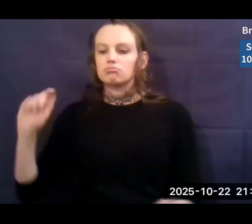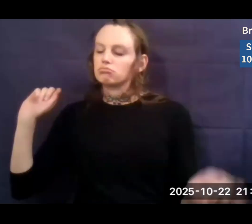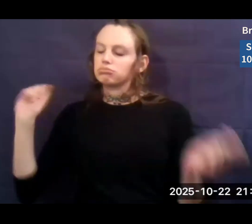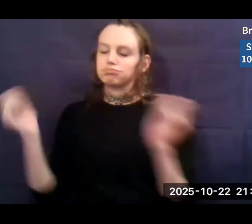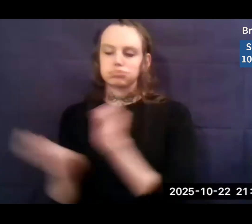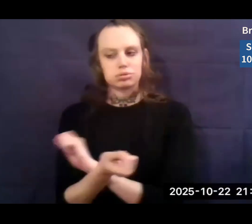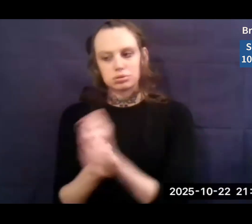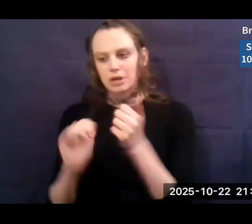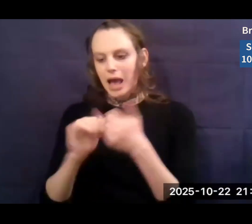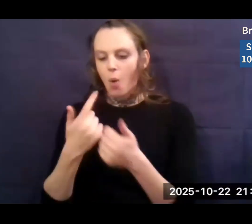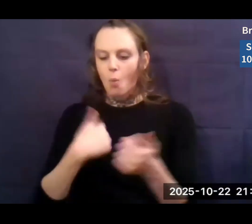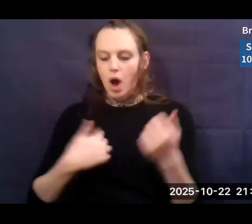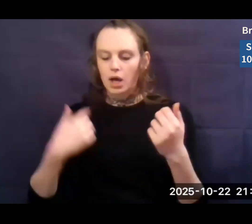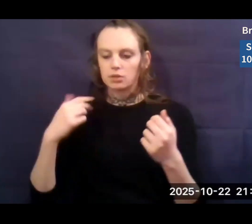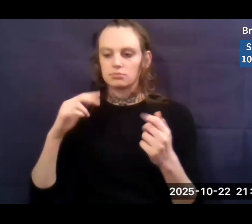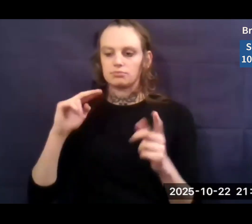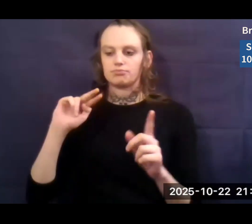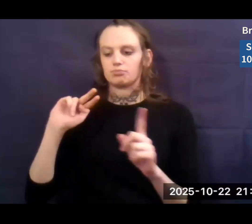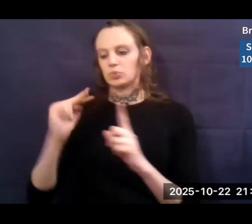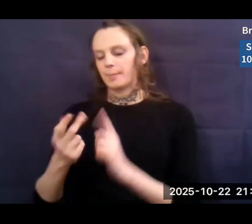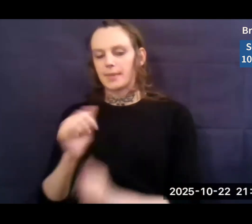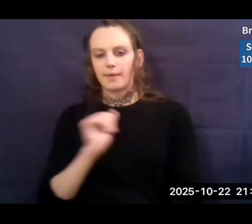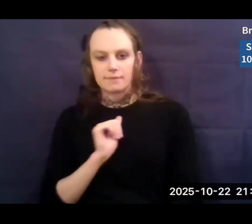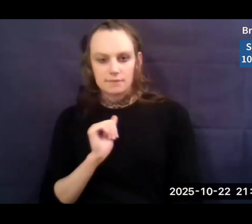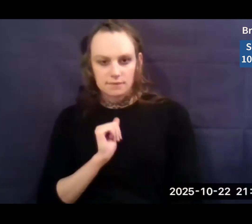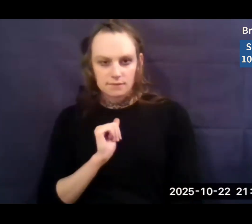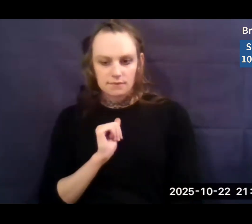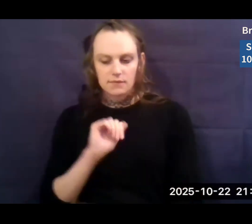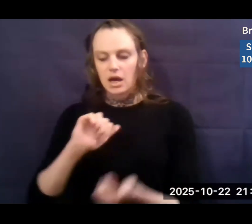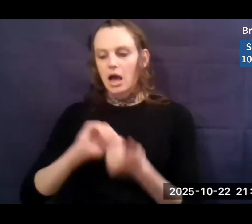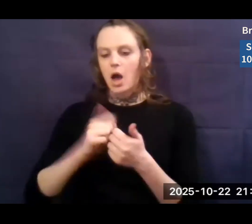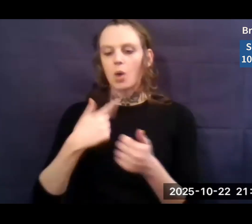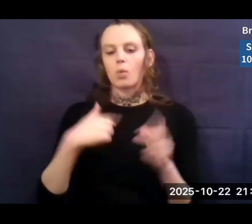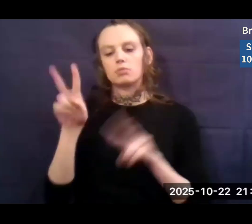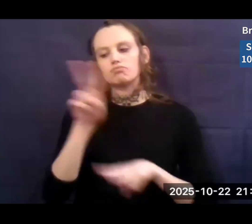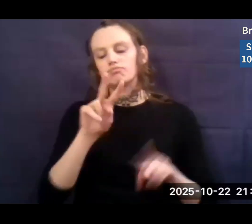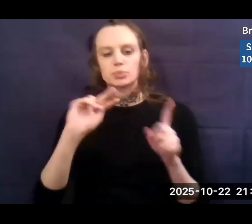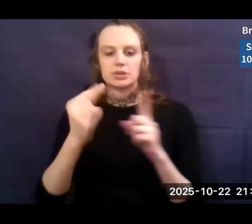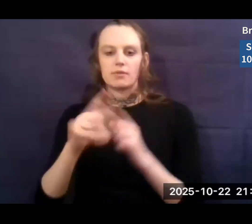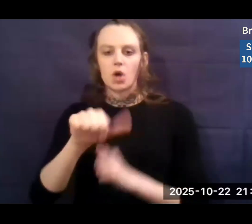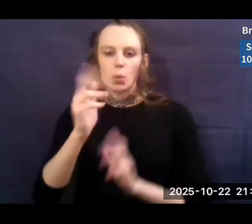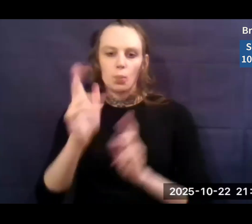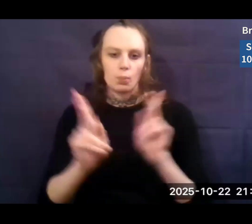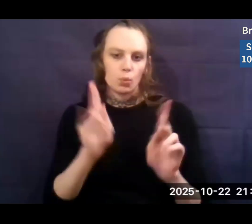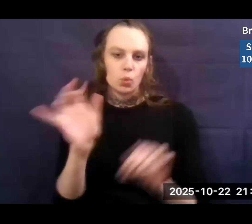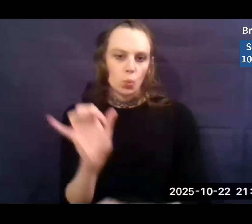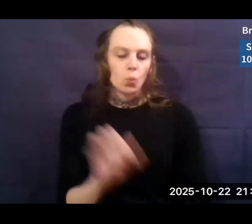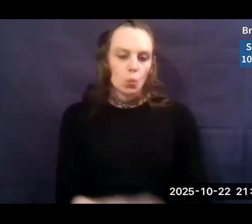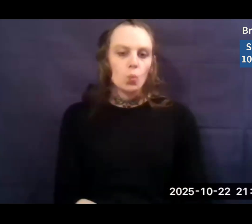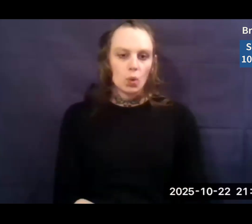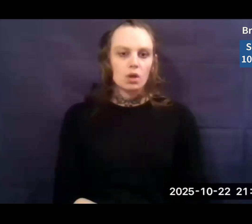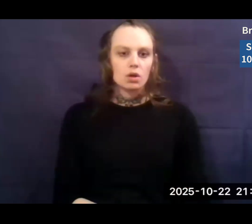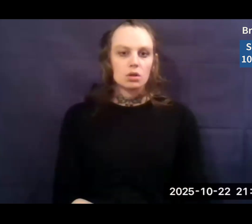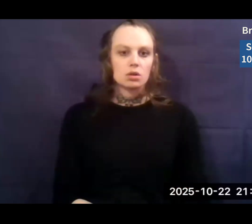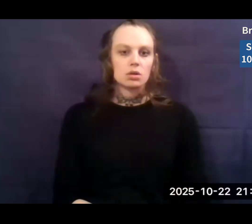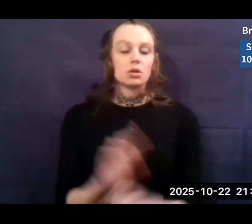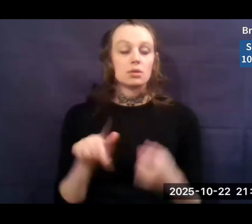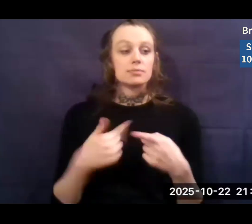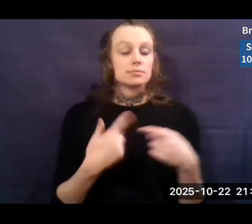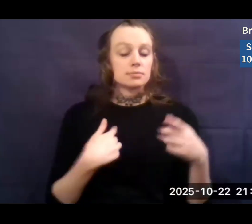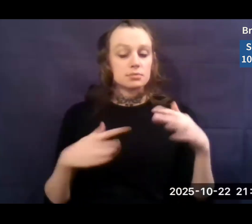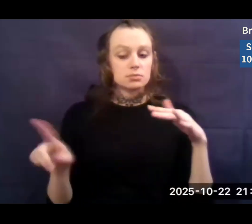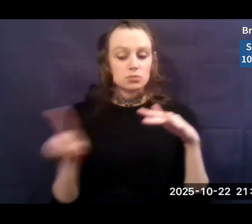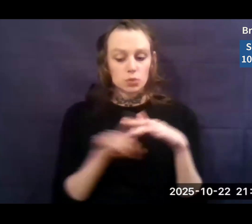look at myself and other people. Um because when I come in